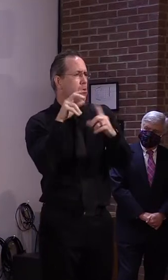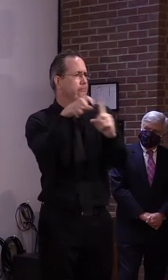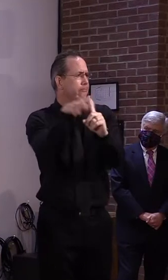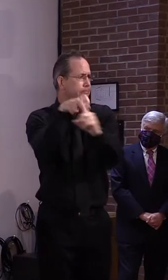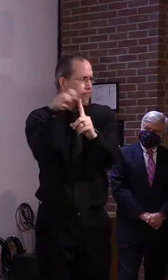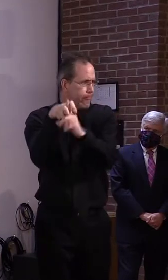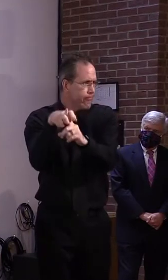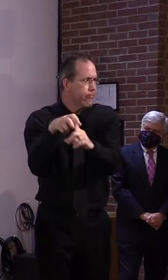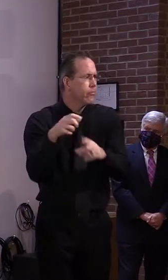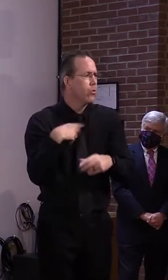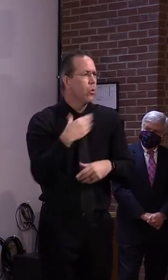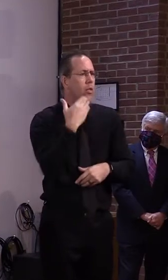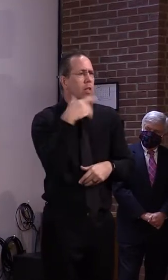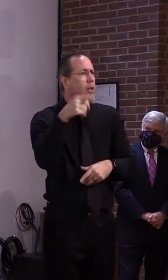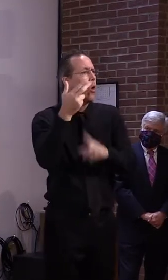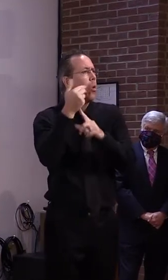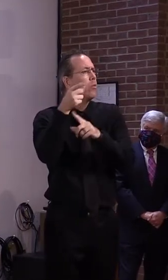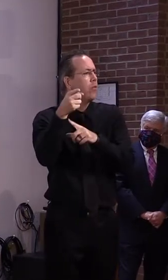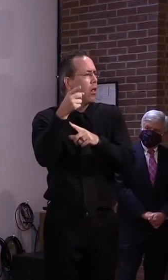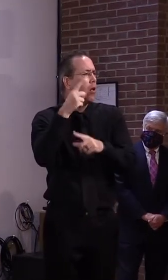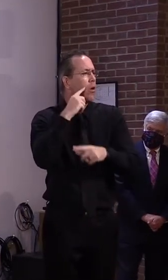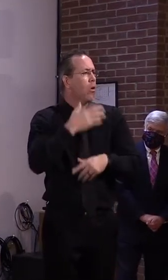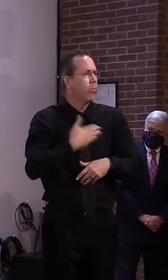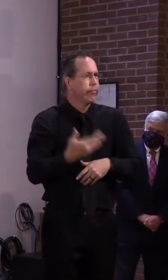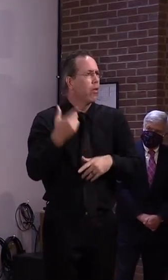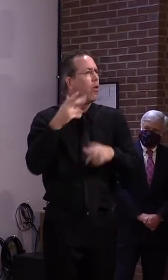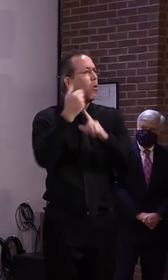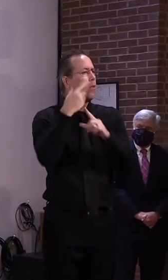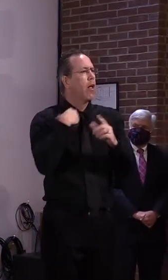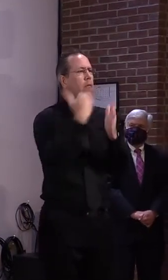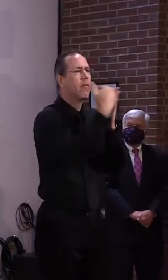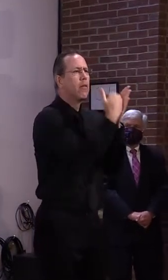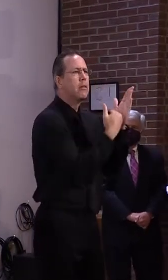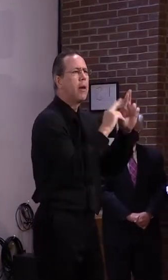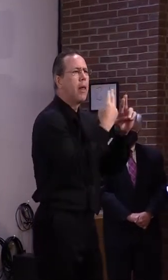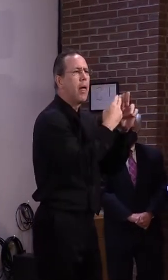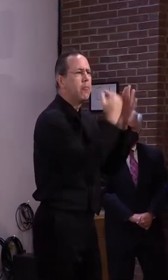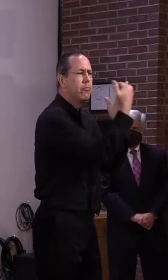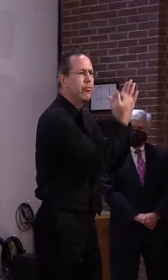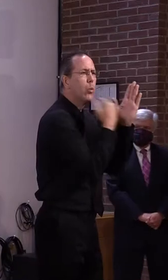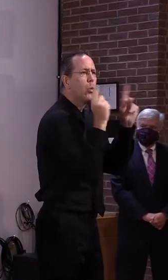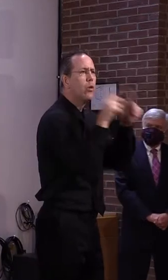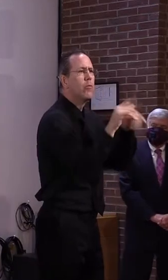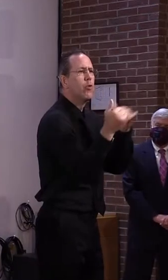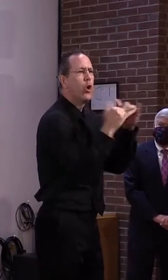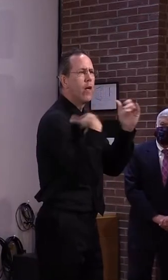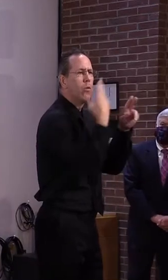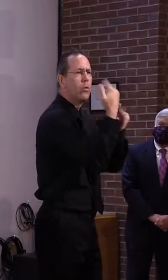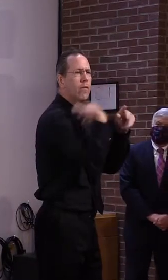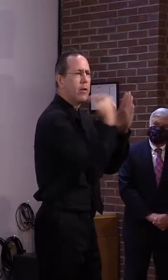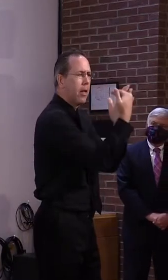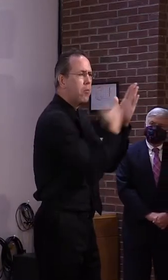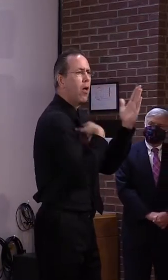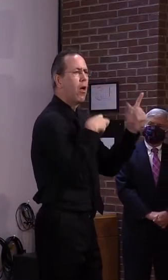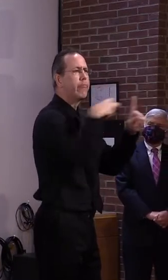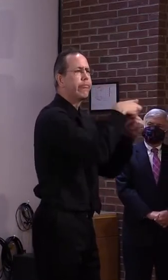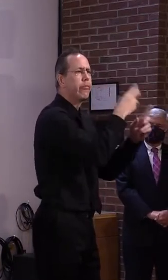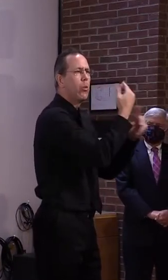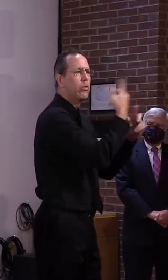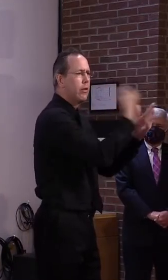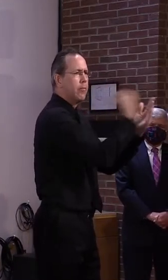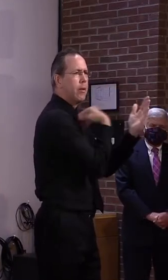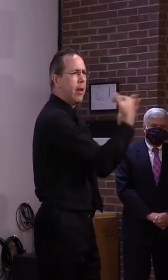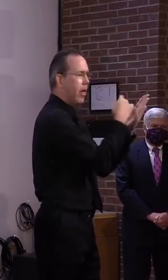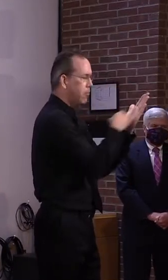at keeping the records that we asked them to. And then more recently, we've gotten information from the hosts of